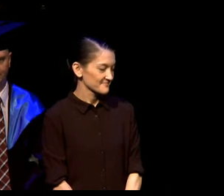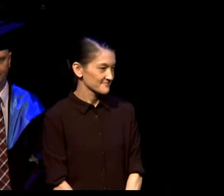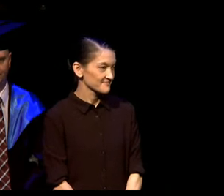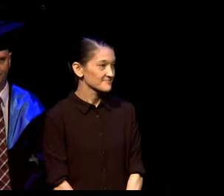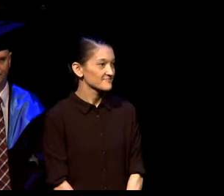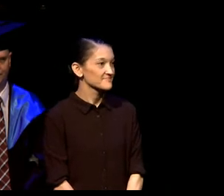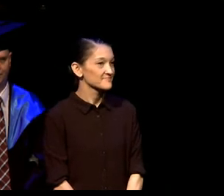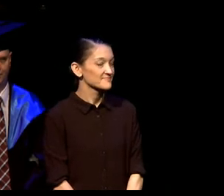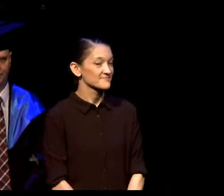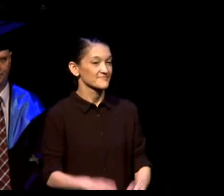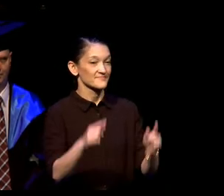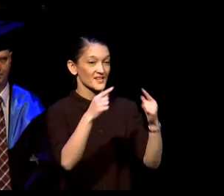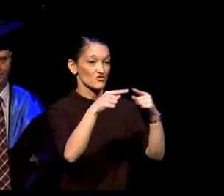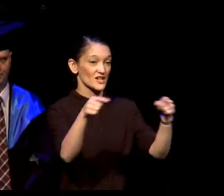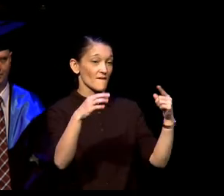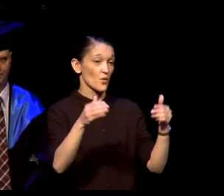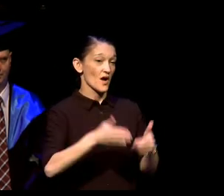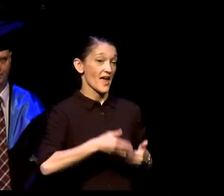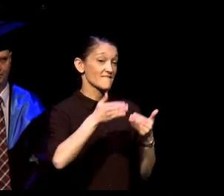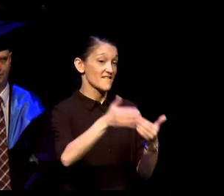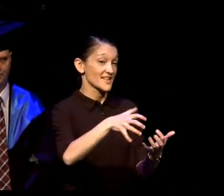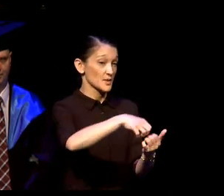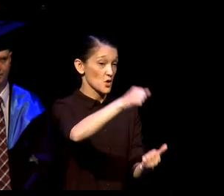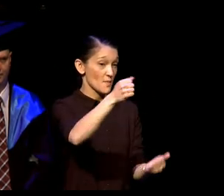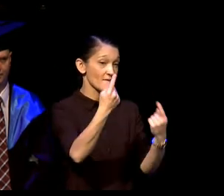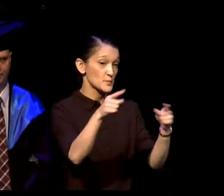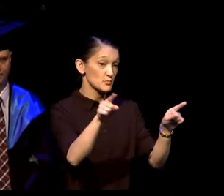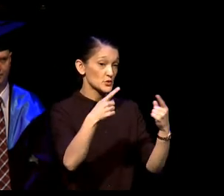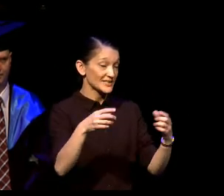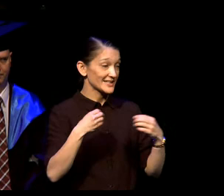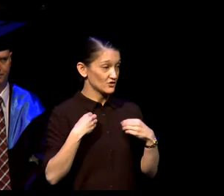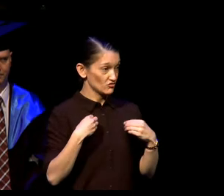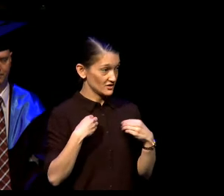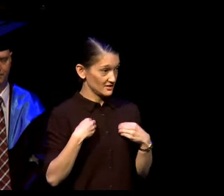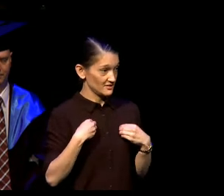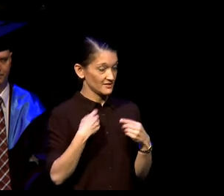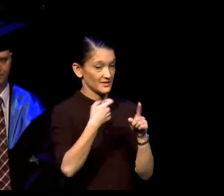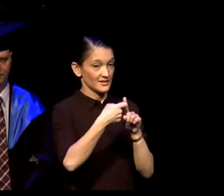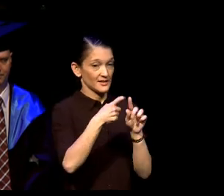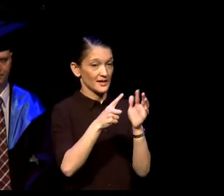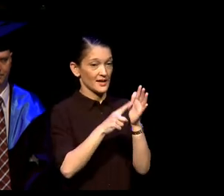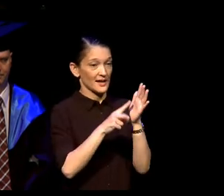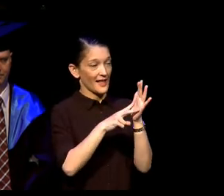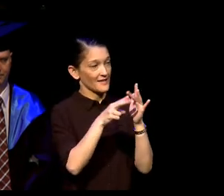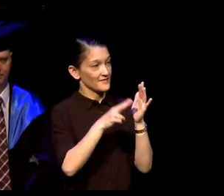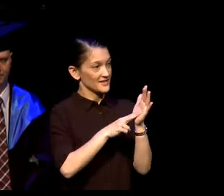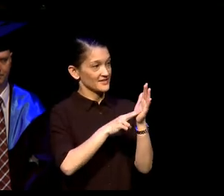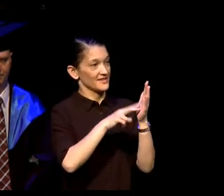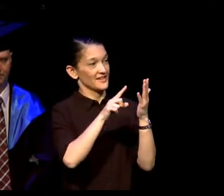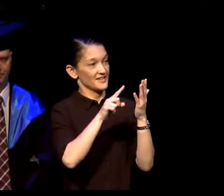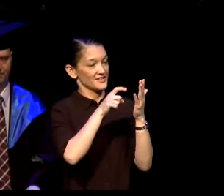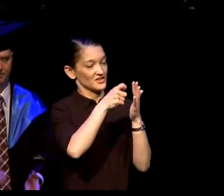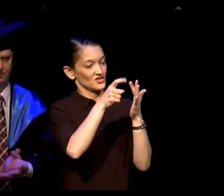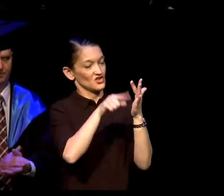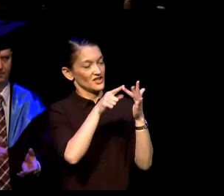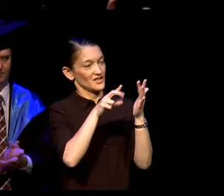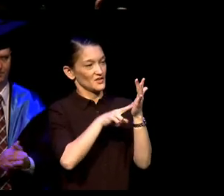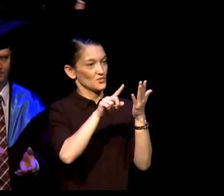The graduates for Advanced Diploma of Music Industry are Kelvin Jin Eung Yap.